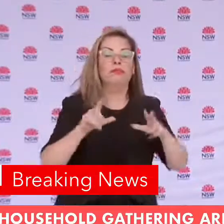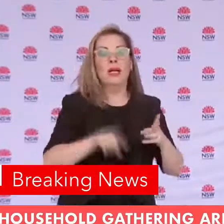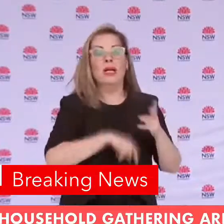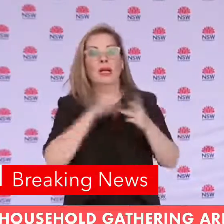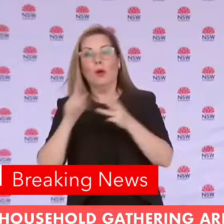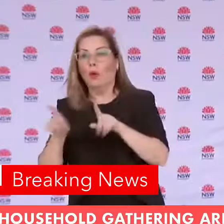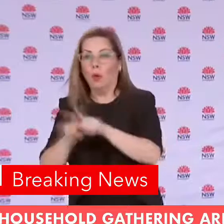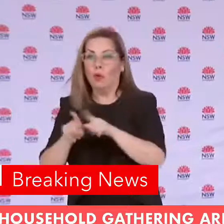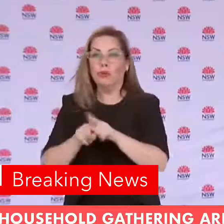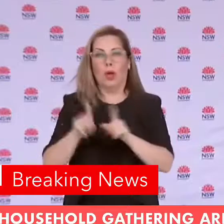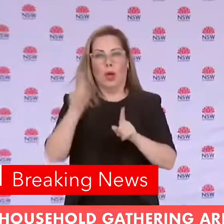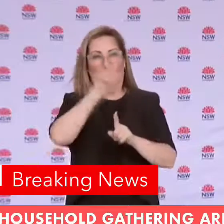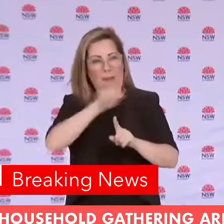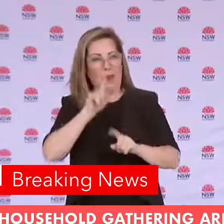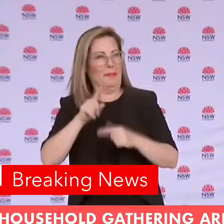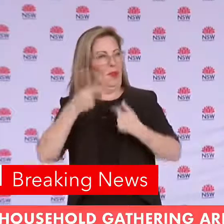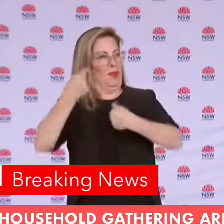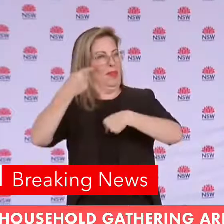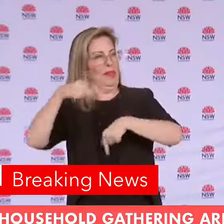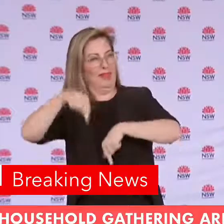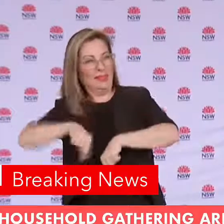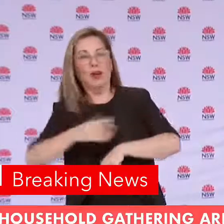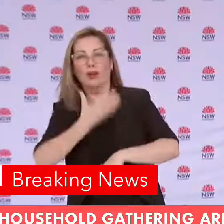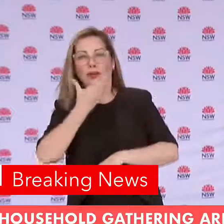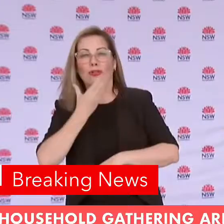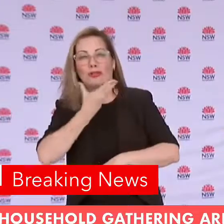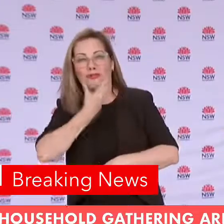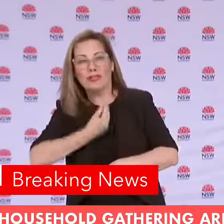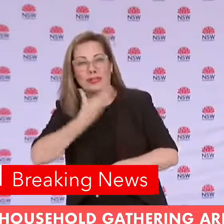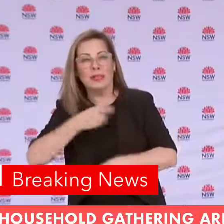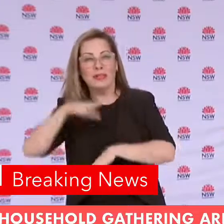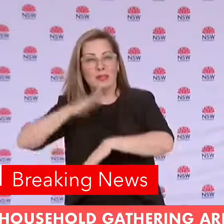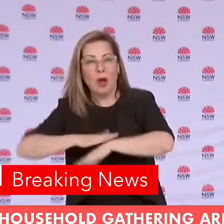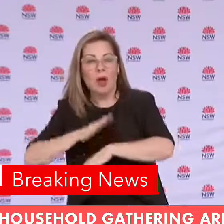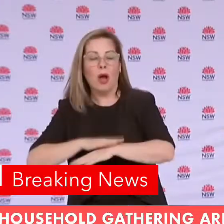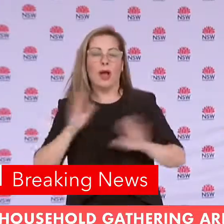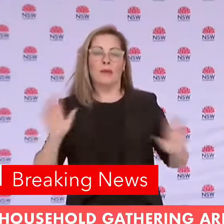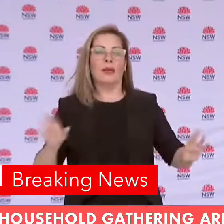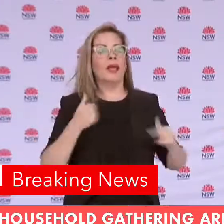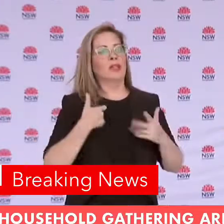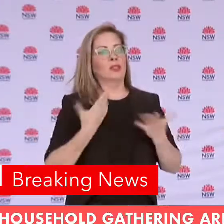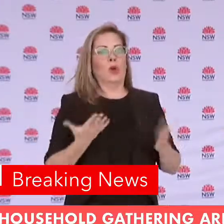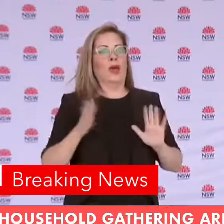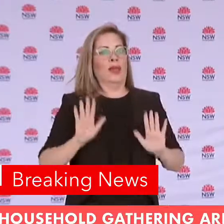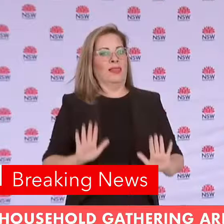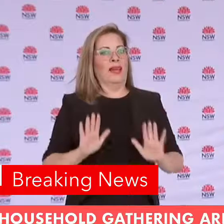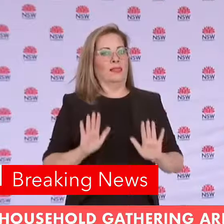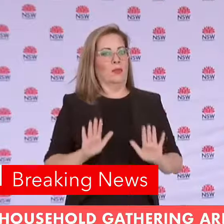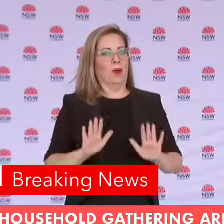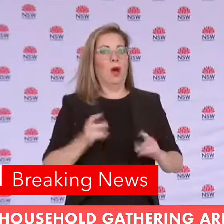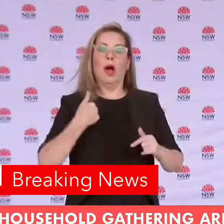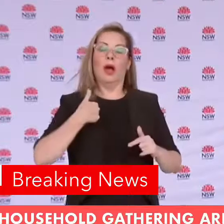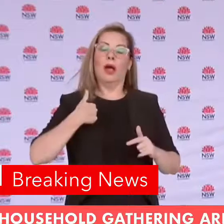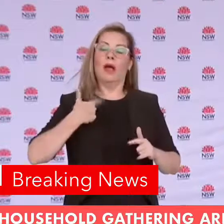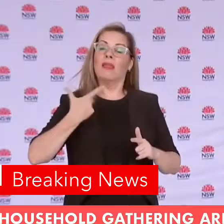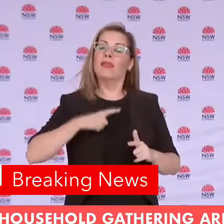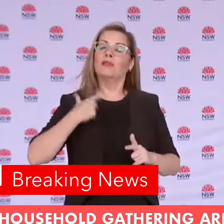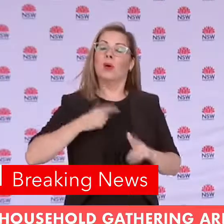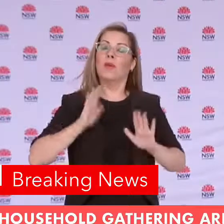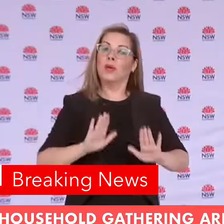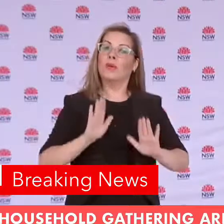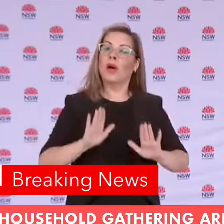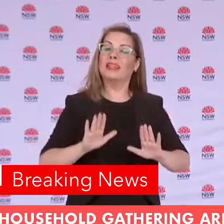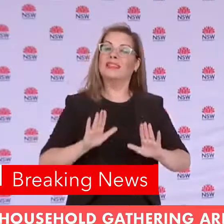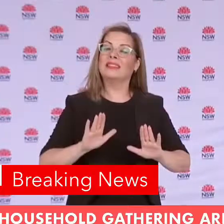into consideration in New South Wales. That's why we waited until Victoria had consistently 140, 120,